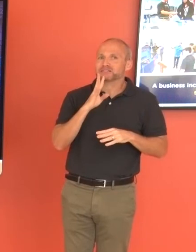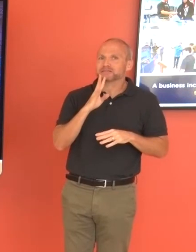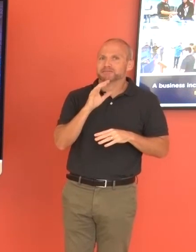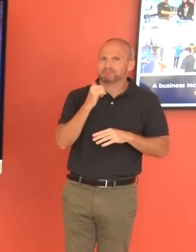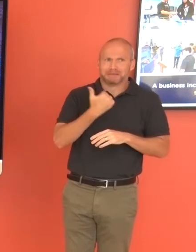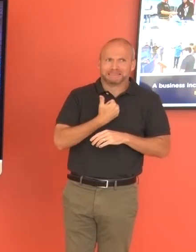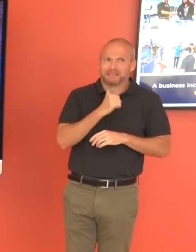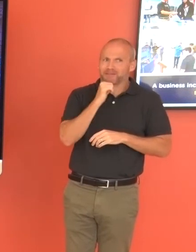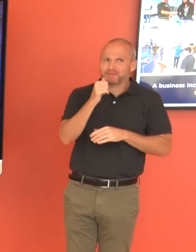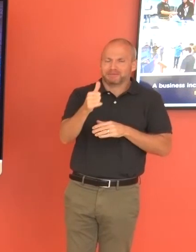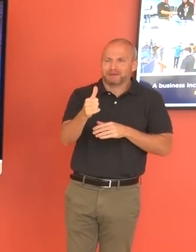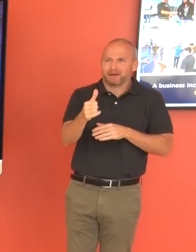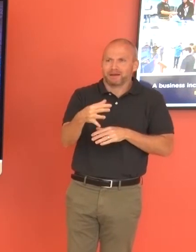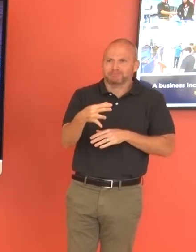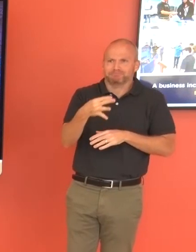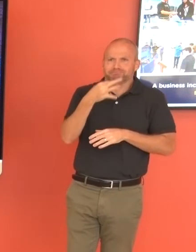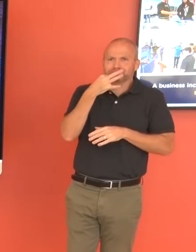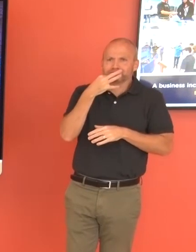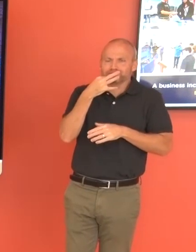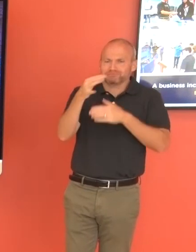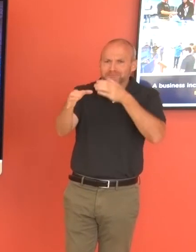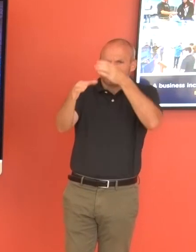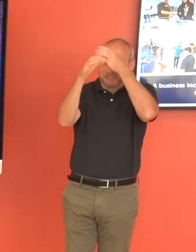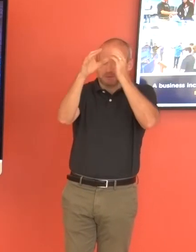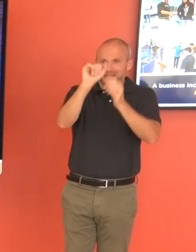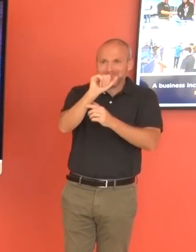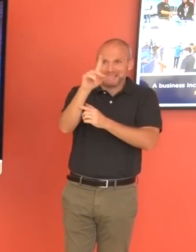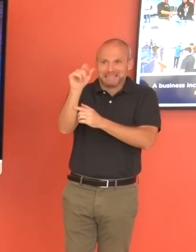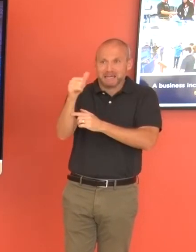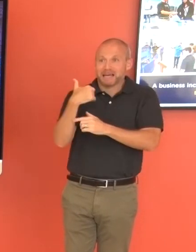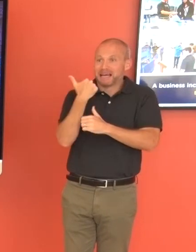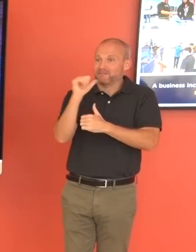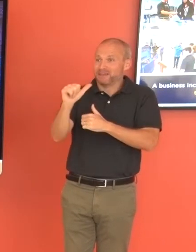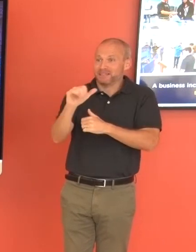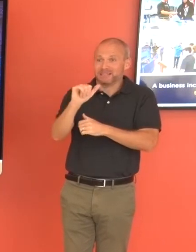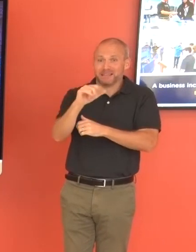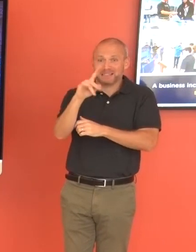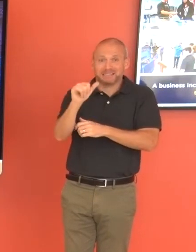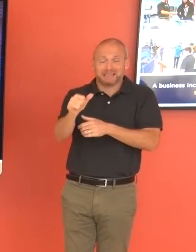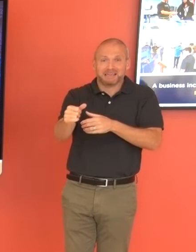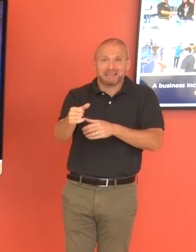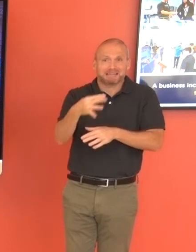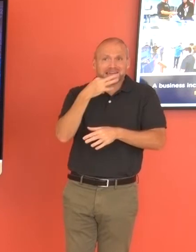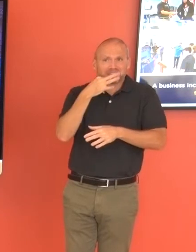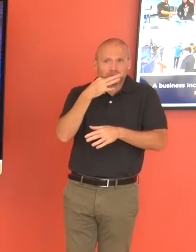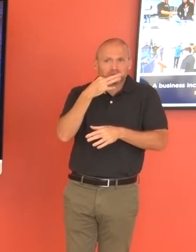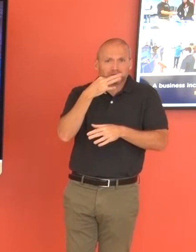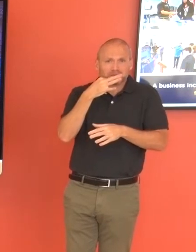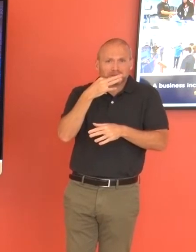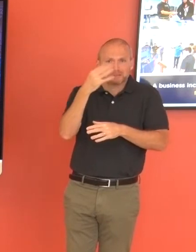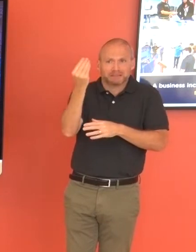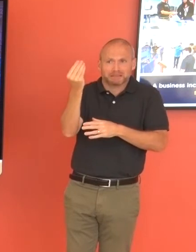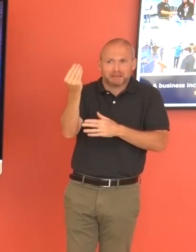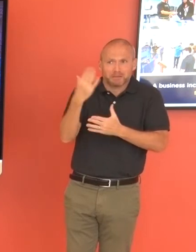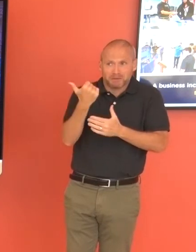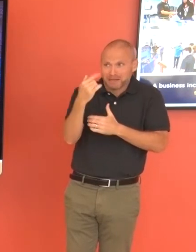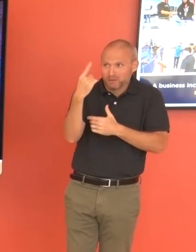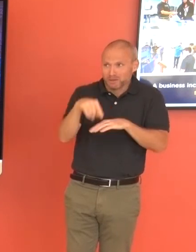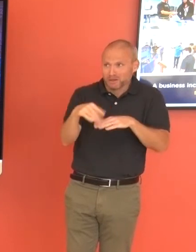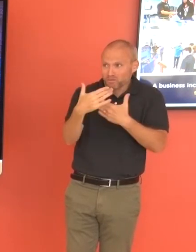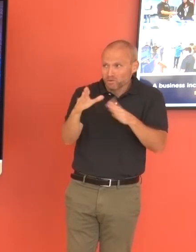have any ADA experts that can speak to where we are on that? Anybody in the